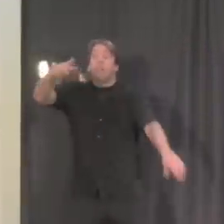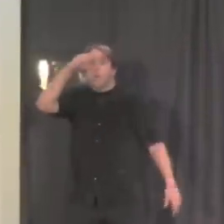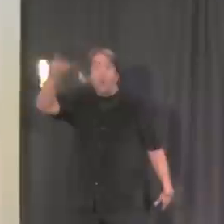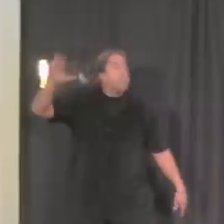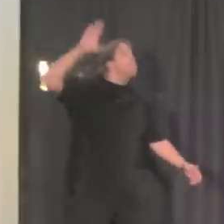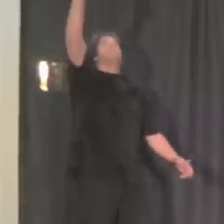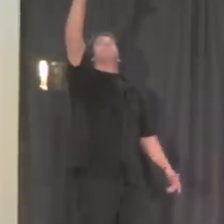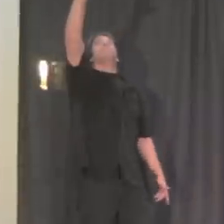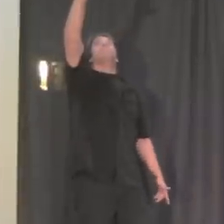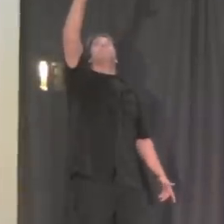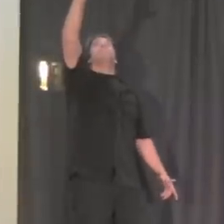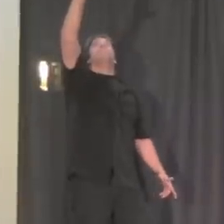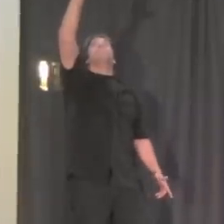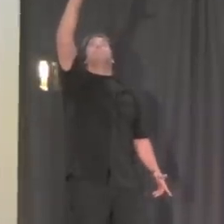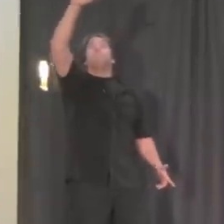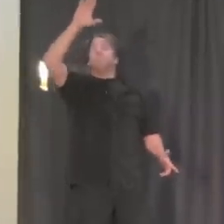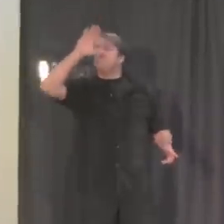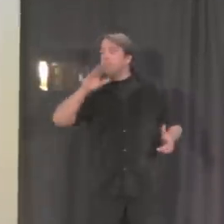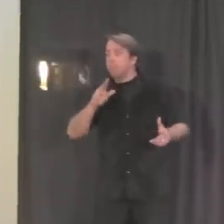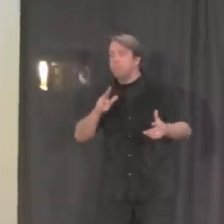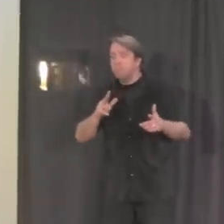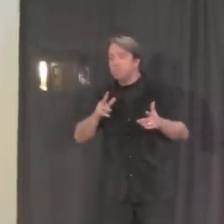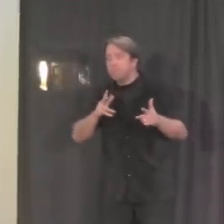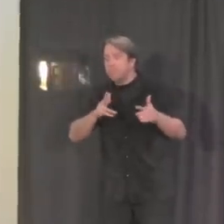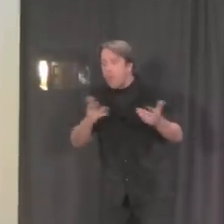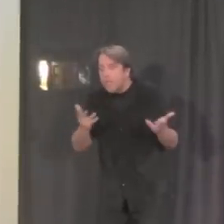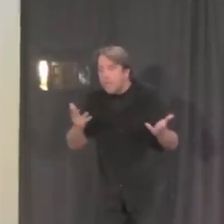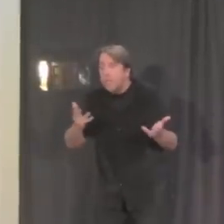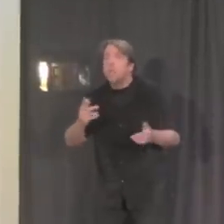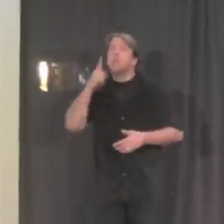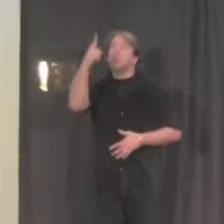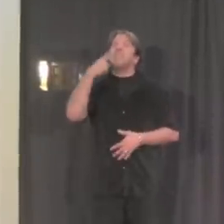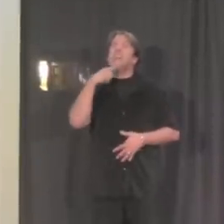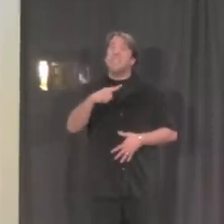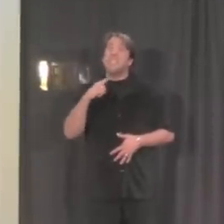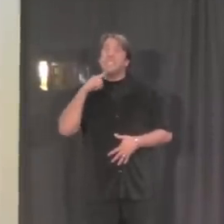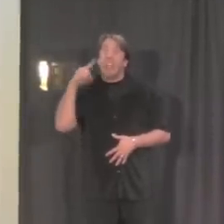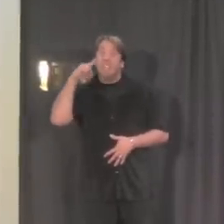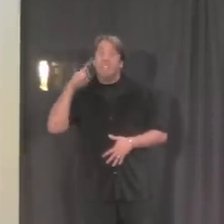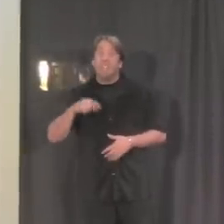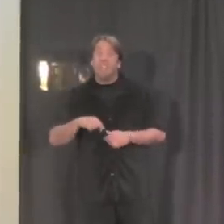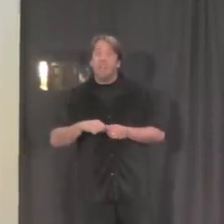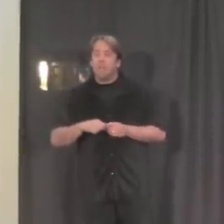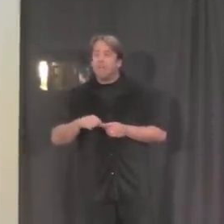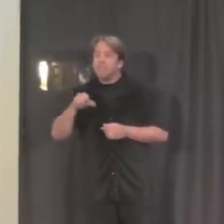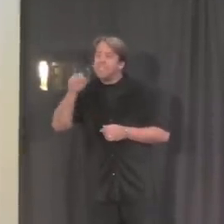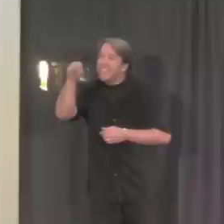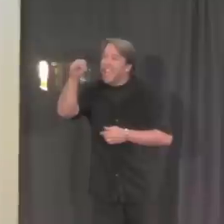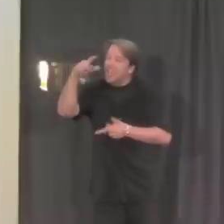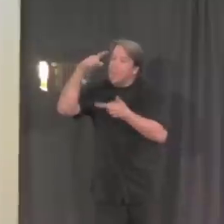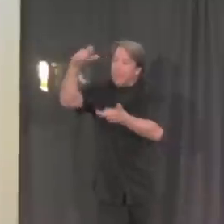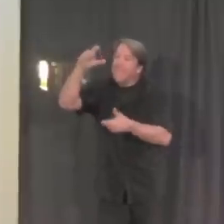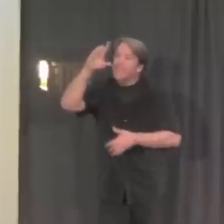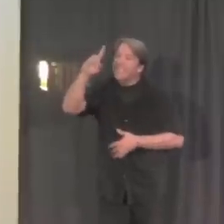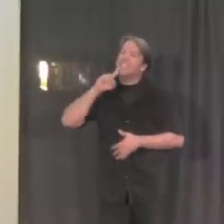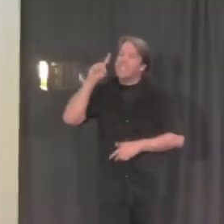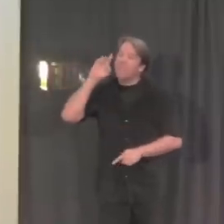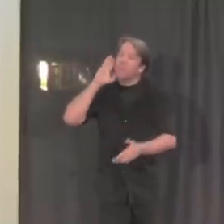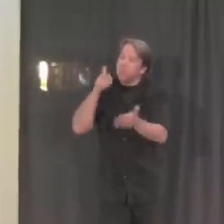And I went on my story, and a third boy raised his hand in the air. What is it? You said they were deaf? Yes, I said they were deaf. Capital